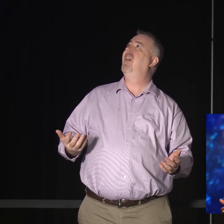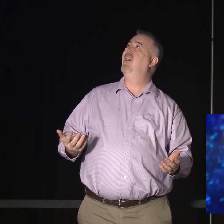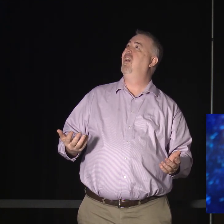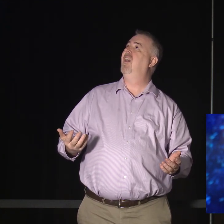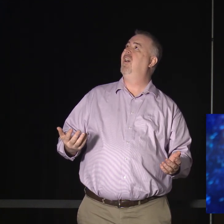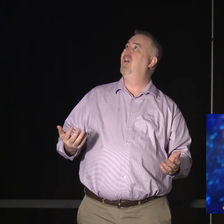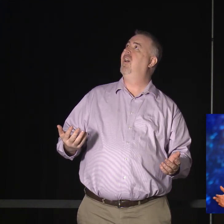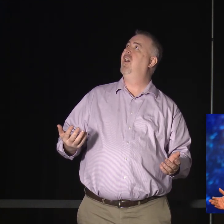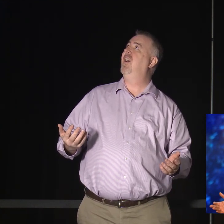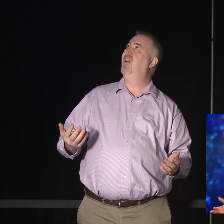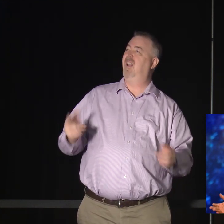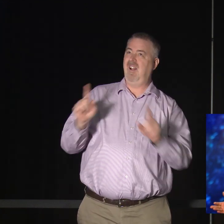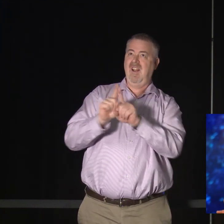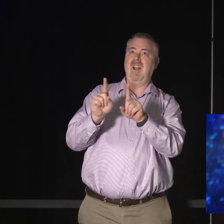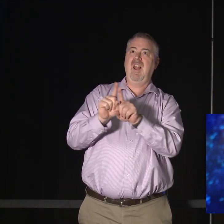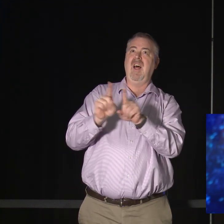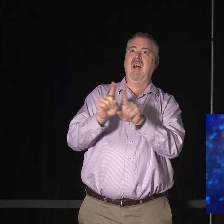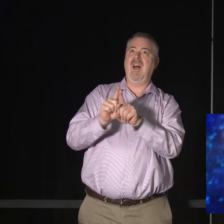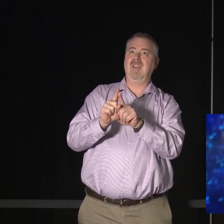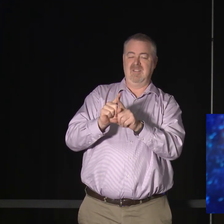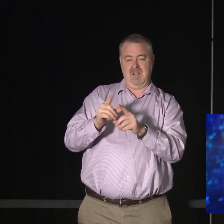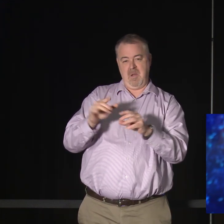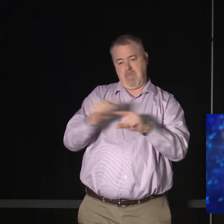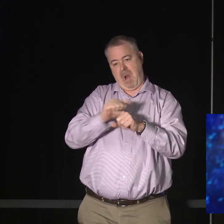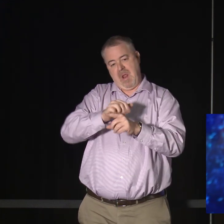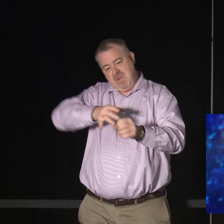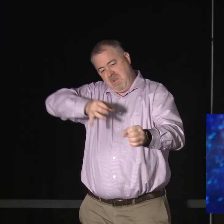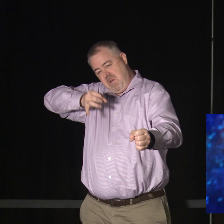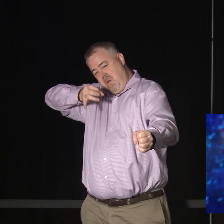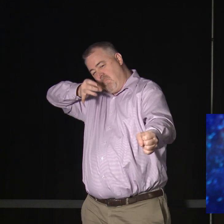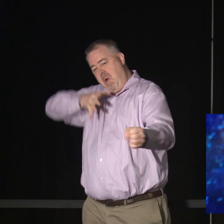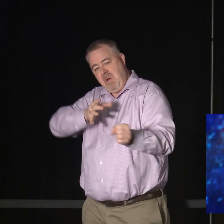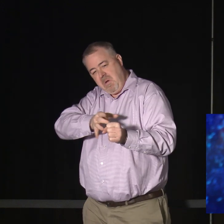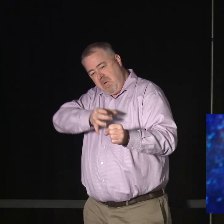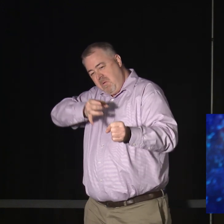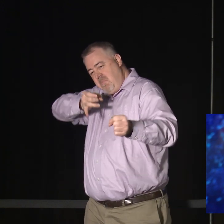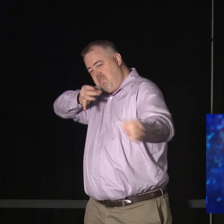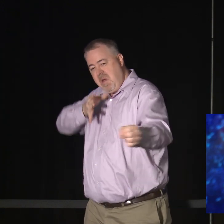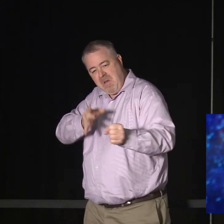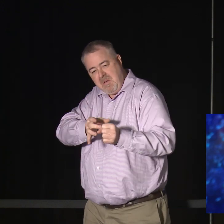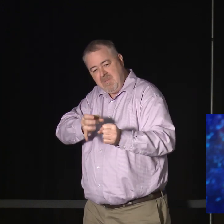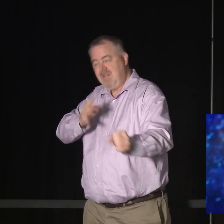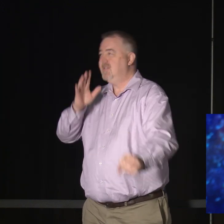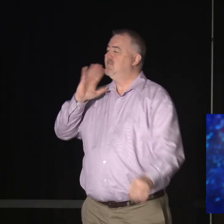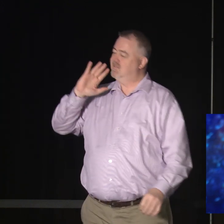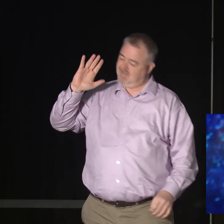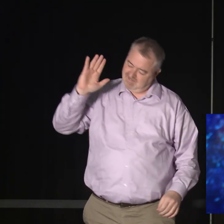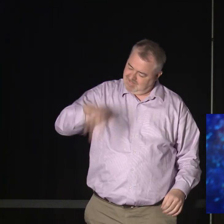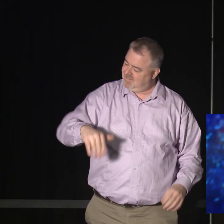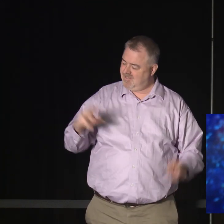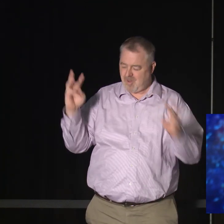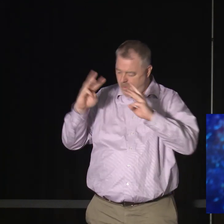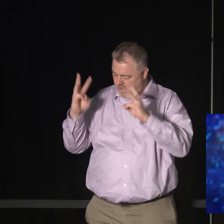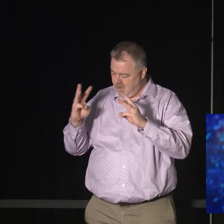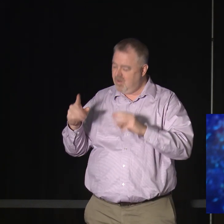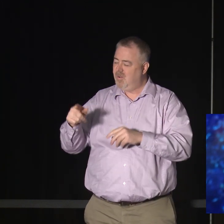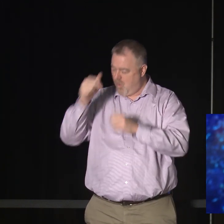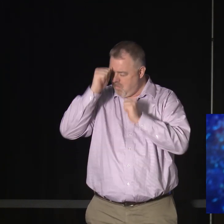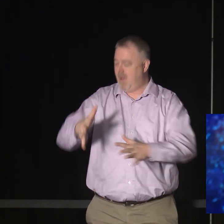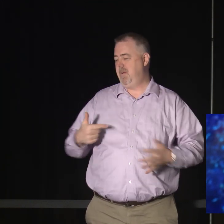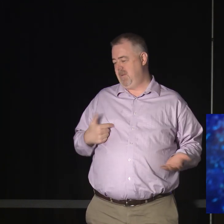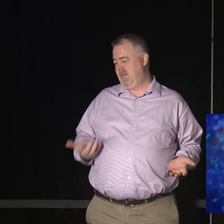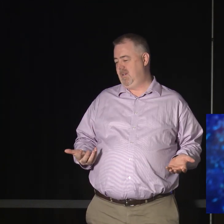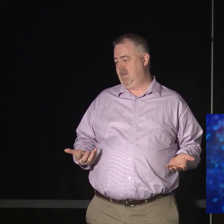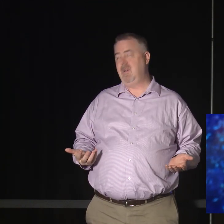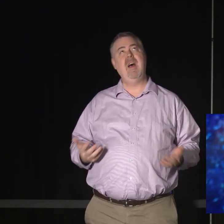We're going to be bait, target practice. God says, don't worry, just do what I'm asking you to do. But